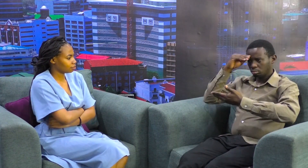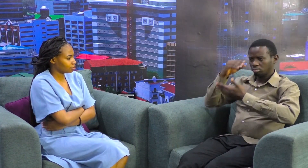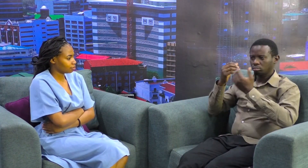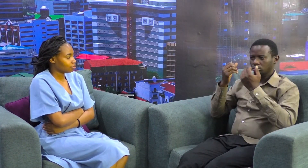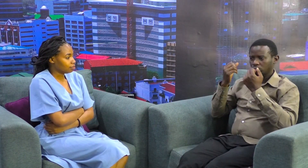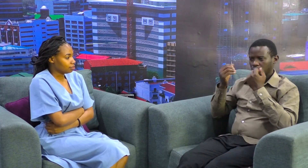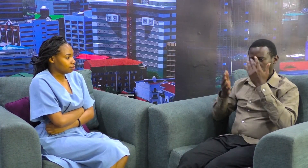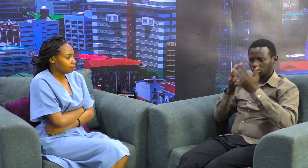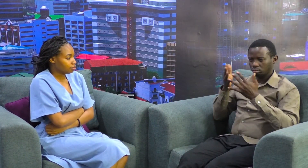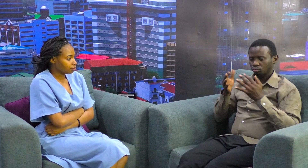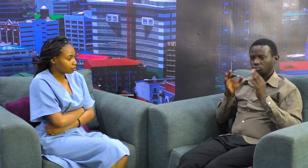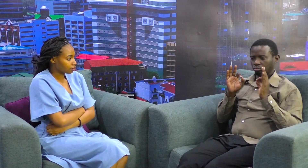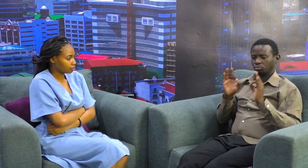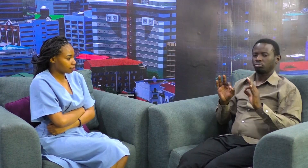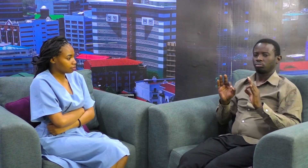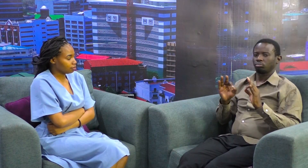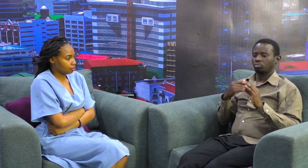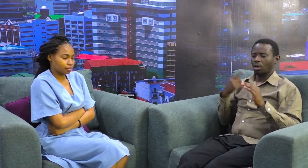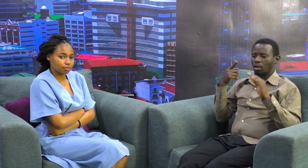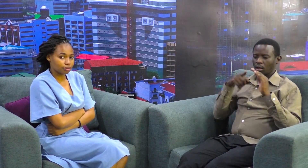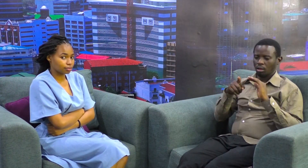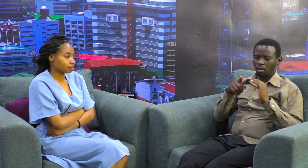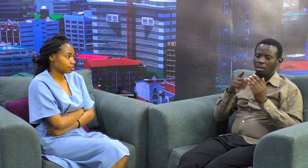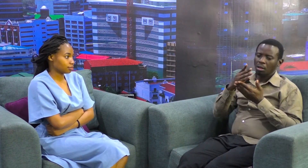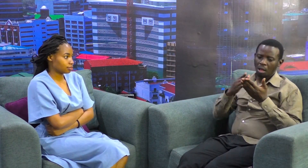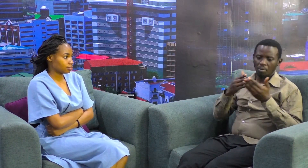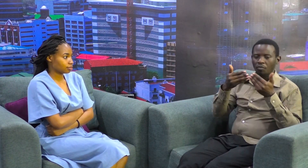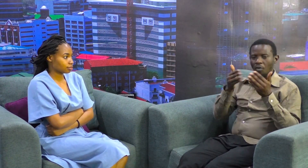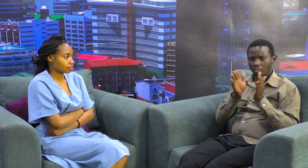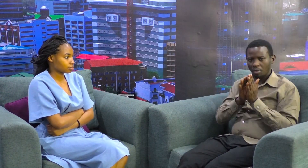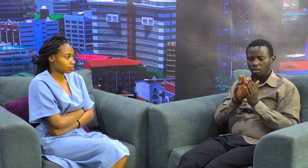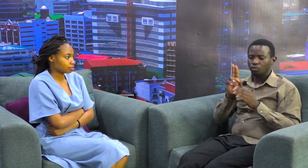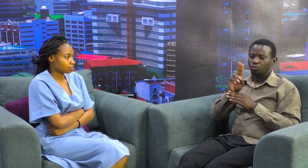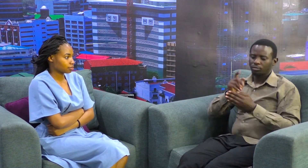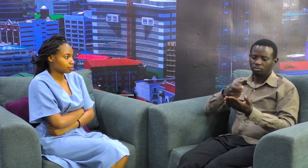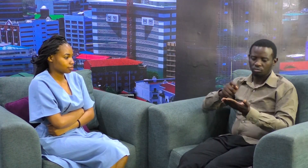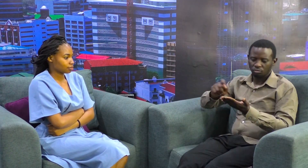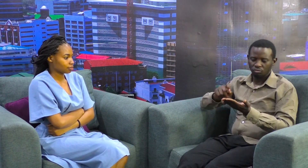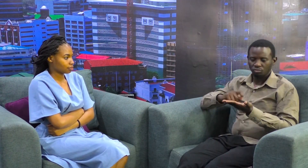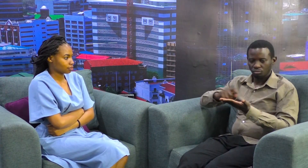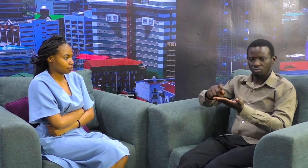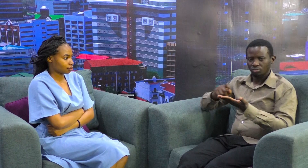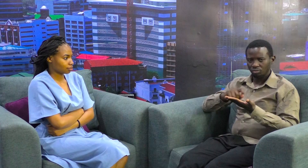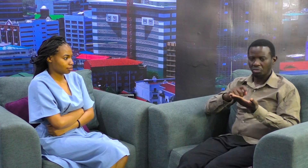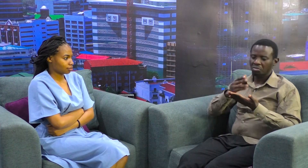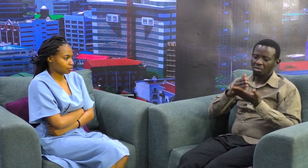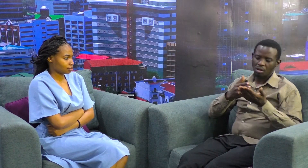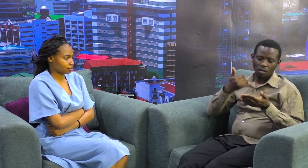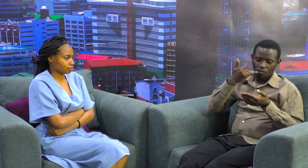I entered school and started learning sign language. Then half of my family members, we used to